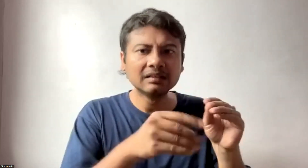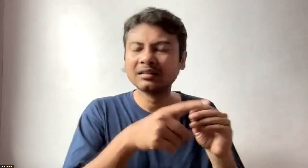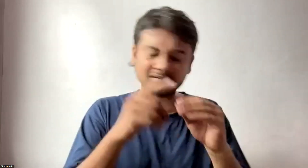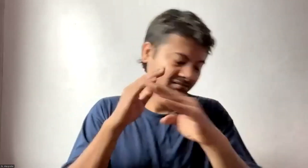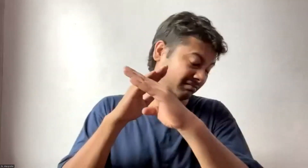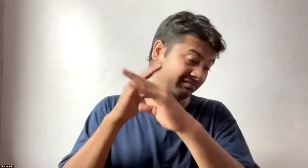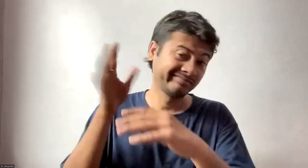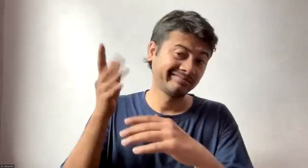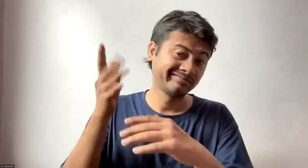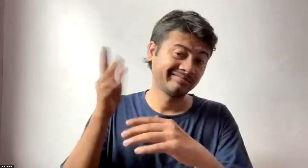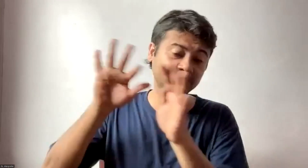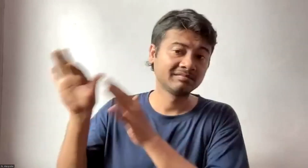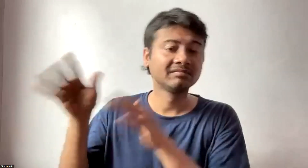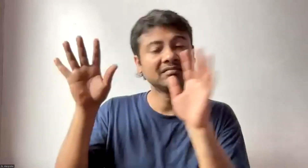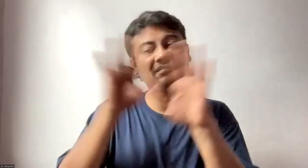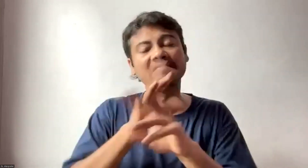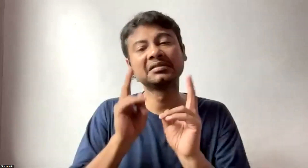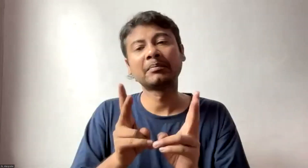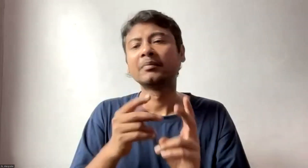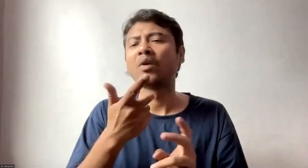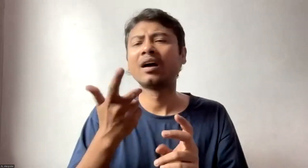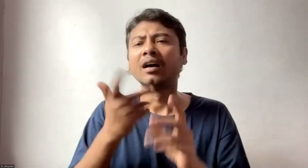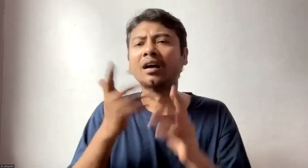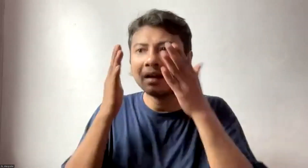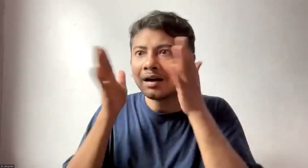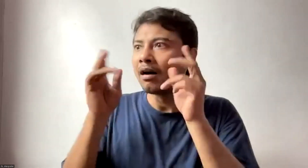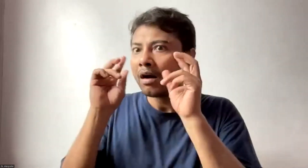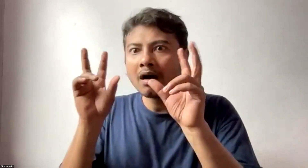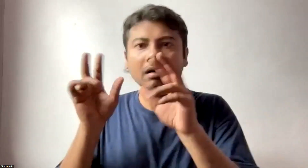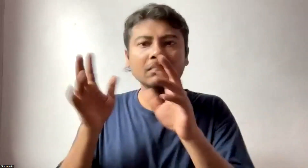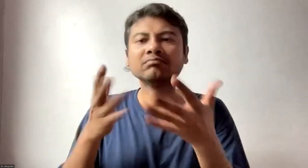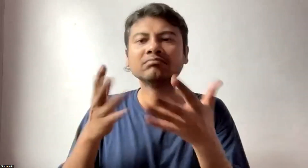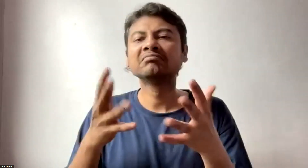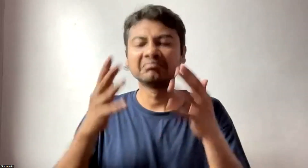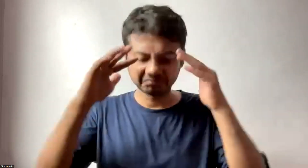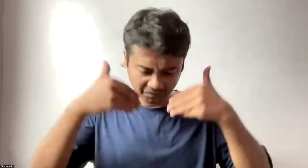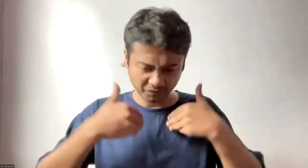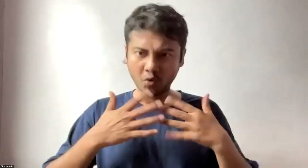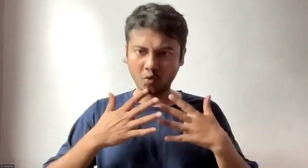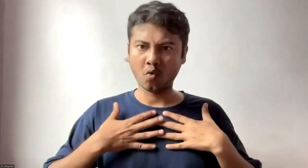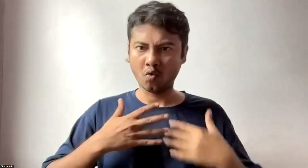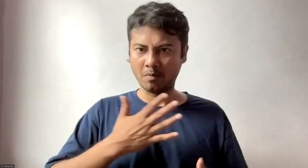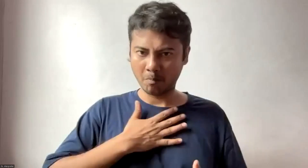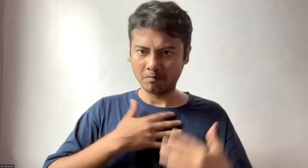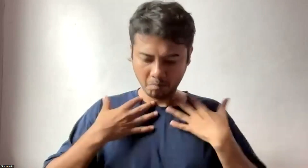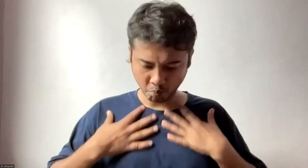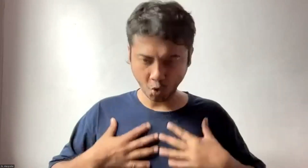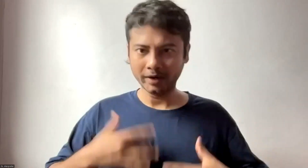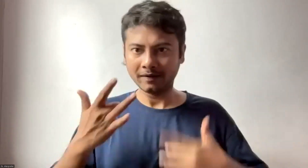They're totally bothered about their own body. So after that, we discussed about three varieties of